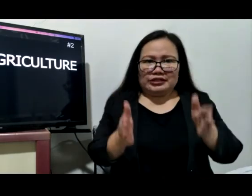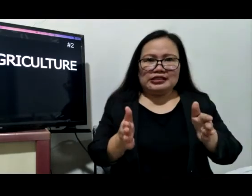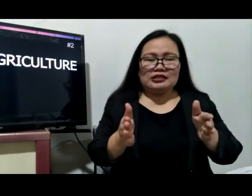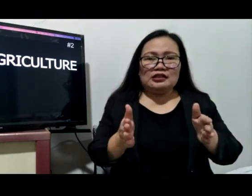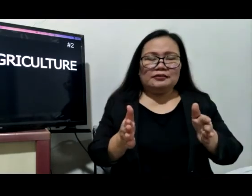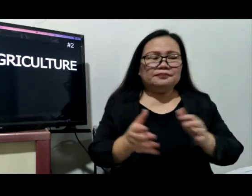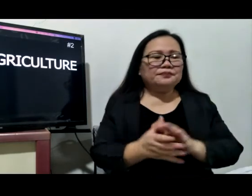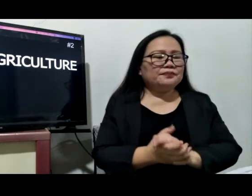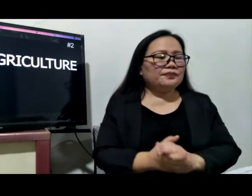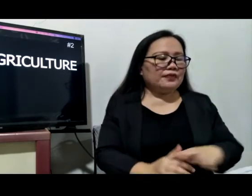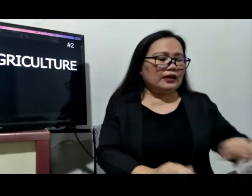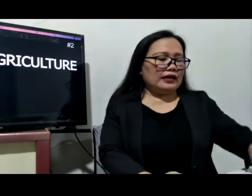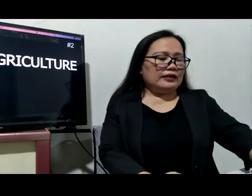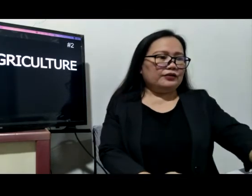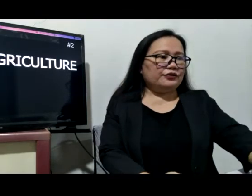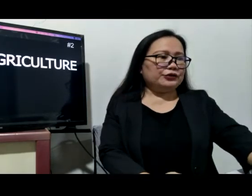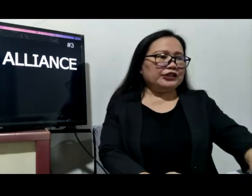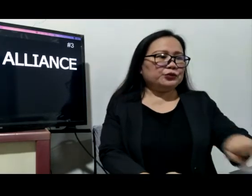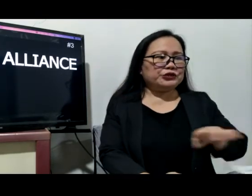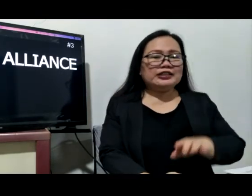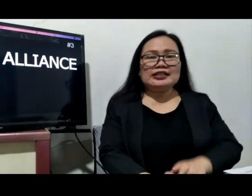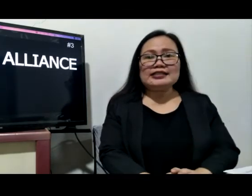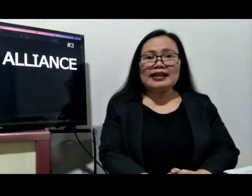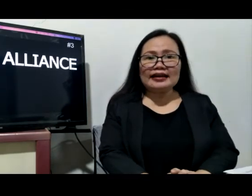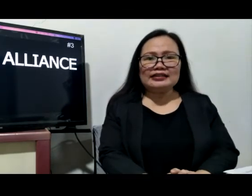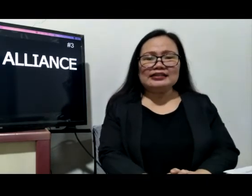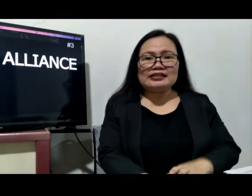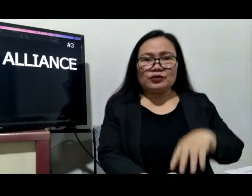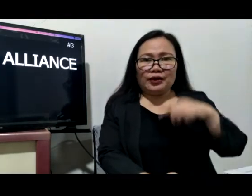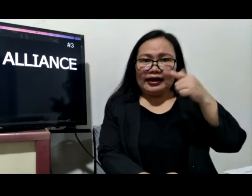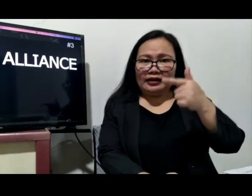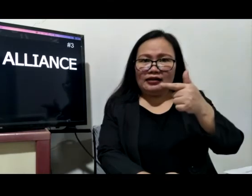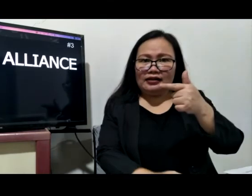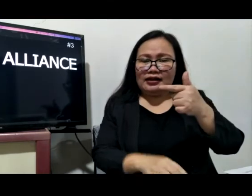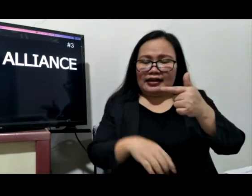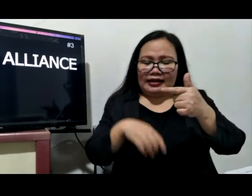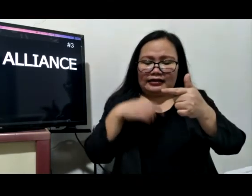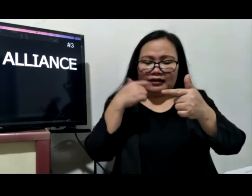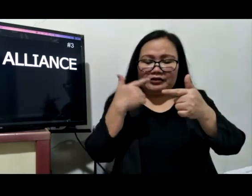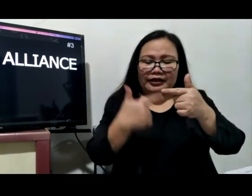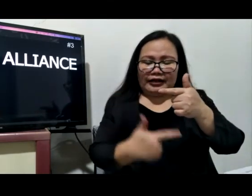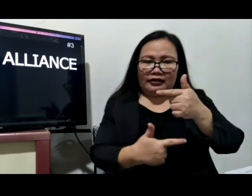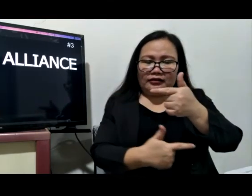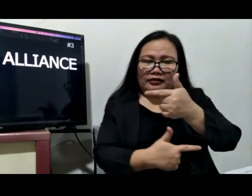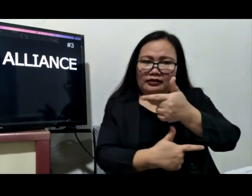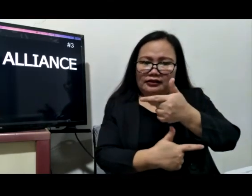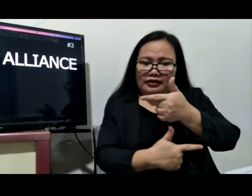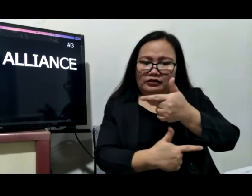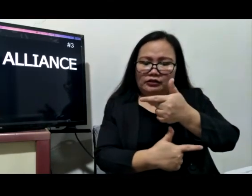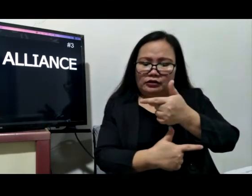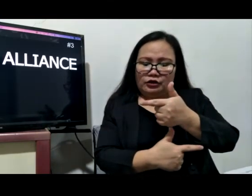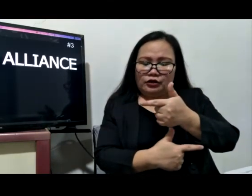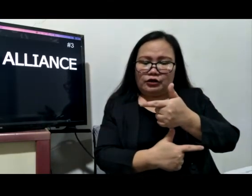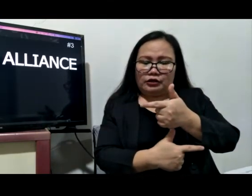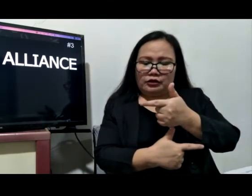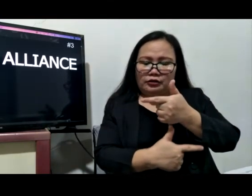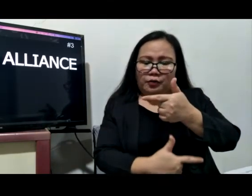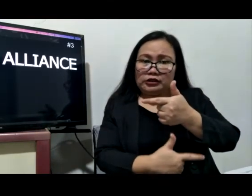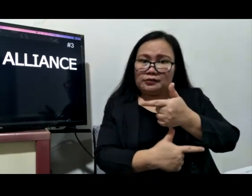Agriculturist. The third word is alliance. So L and another L, then the bottom L